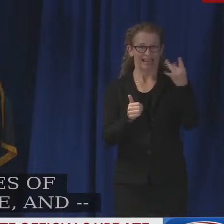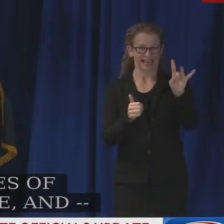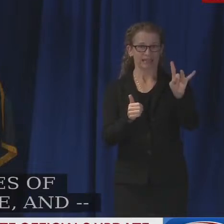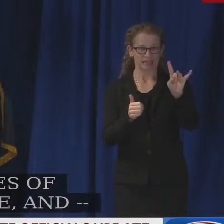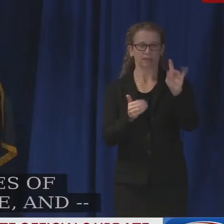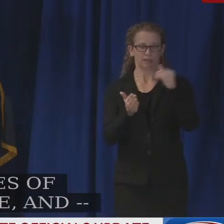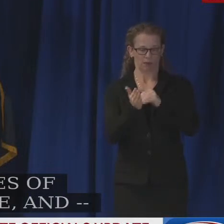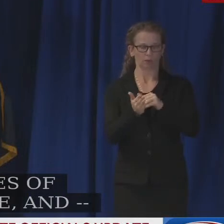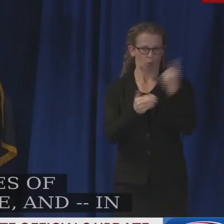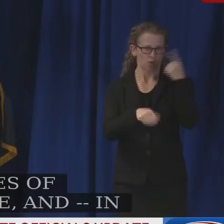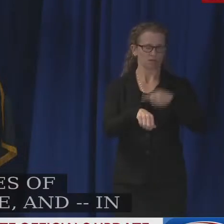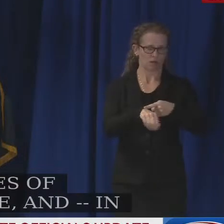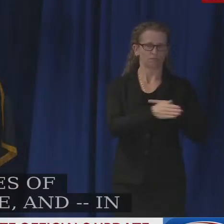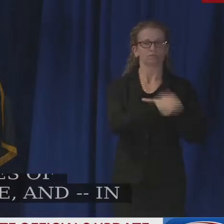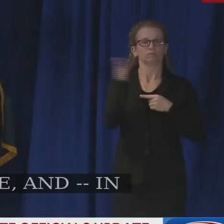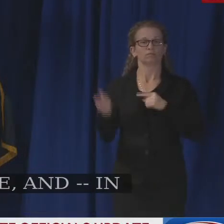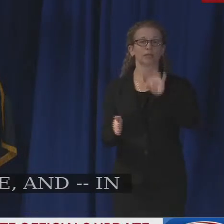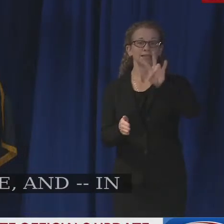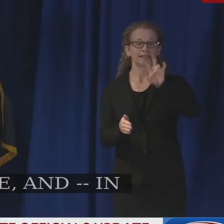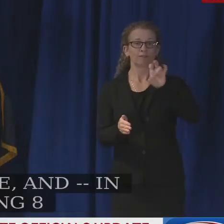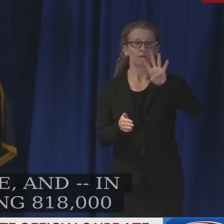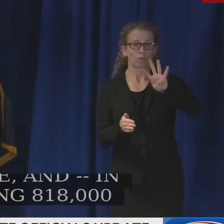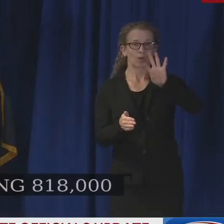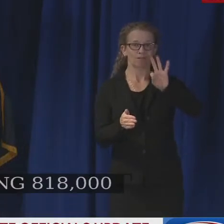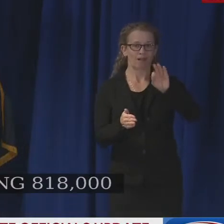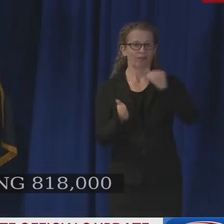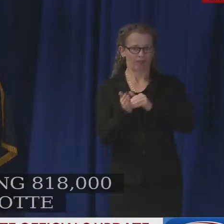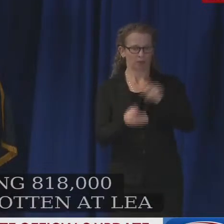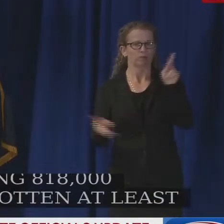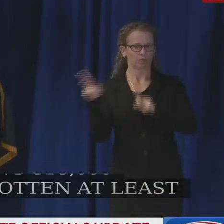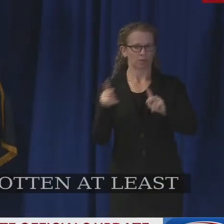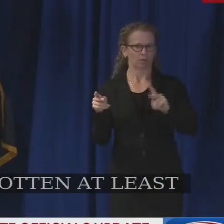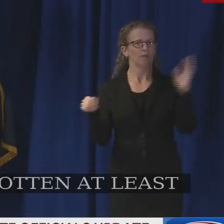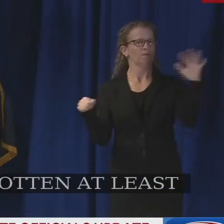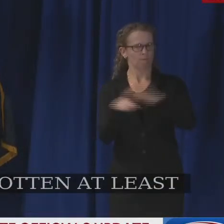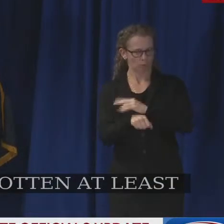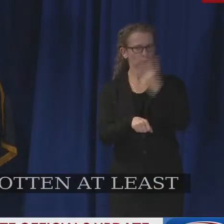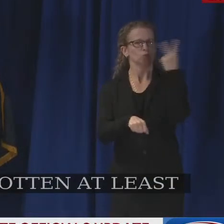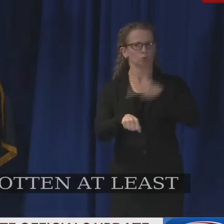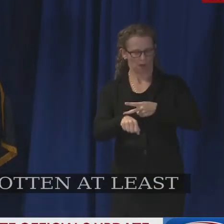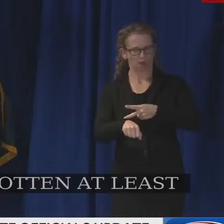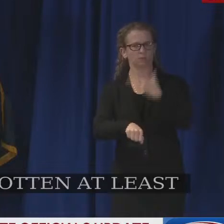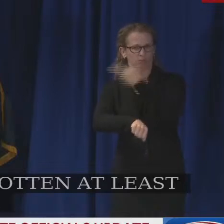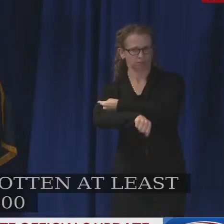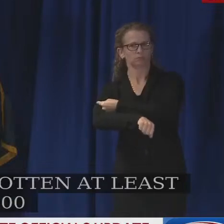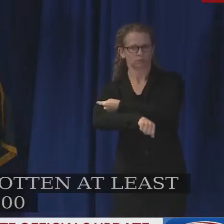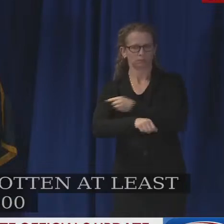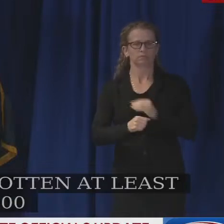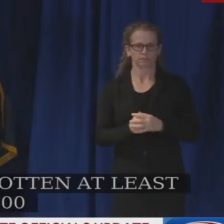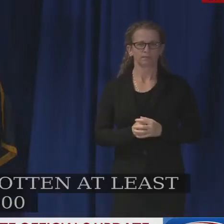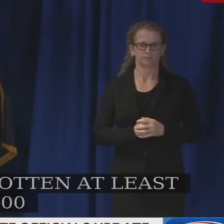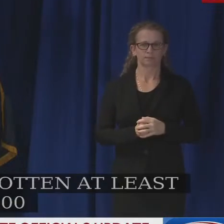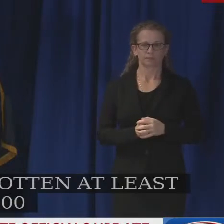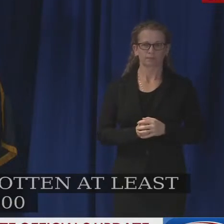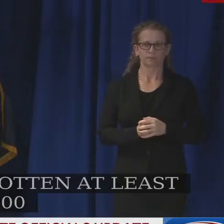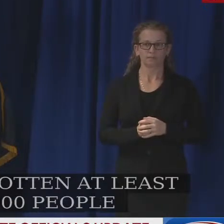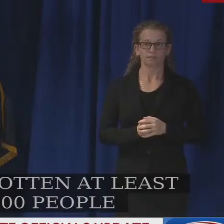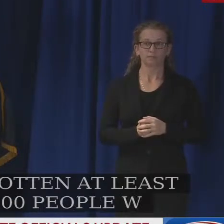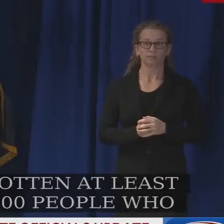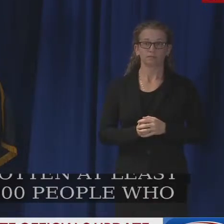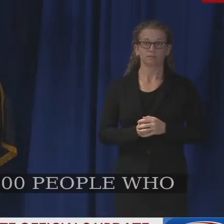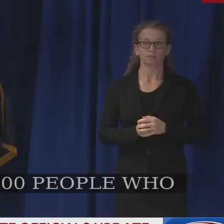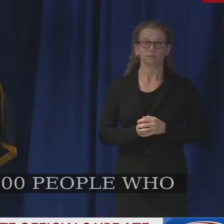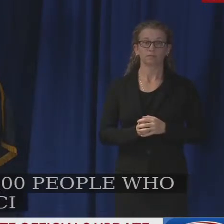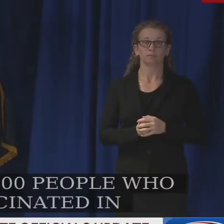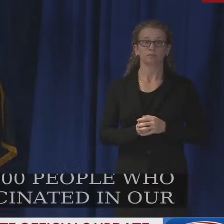dose, and 749,000 people who are now fully vaccinated in our state. And while the number of new